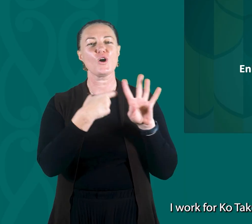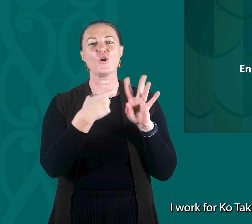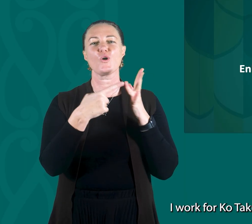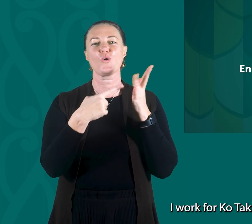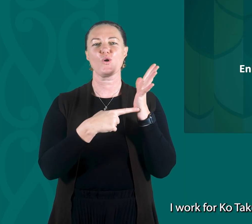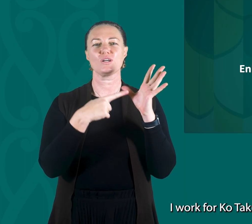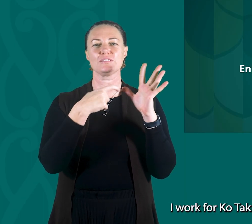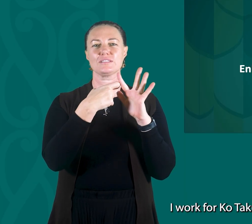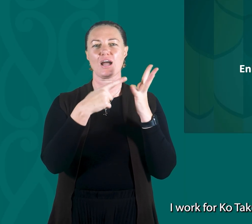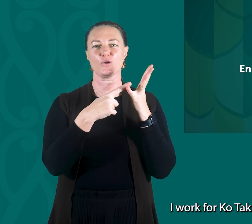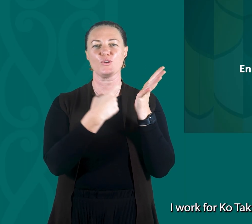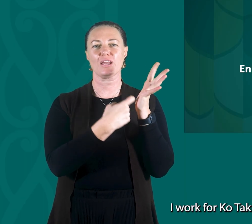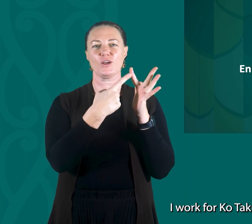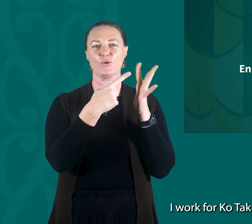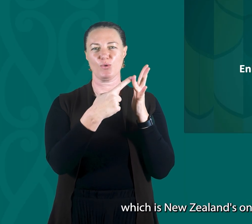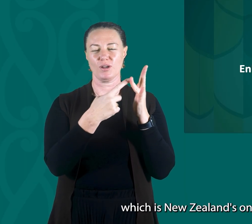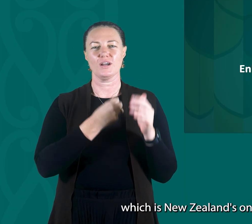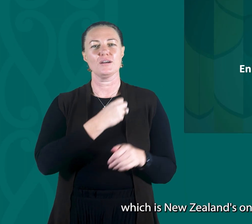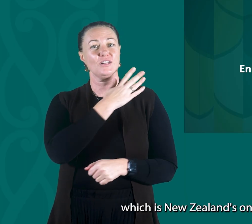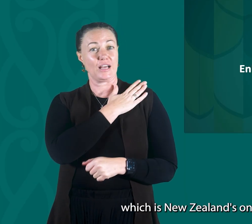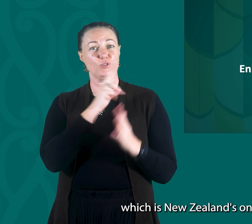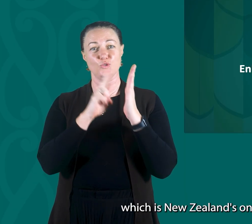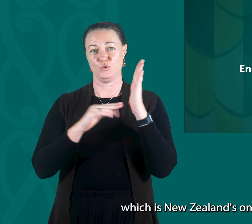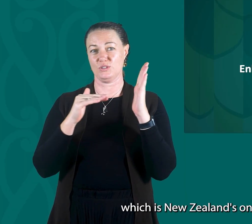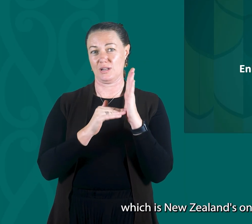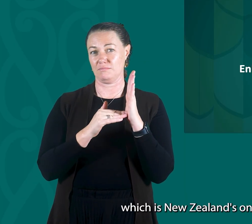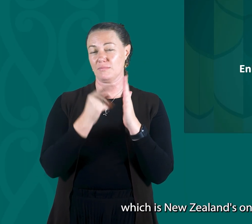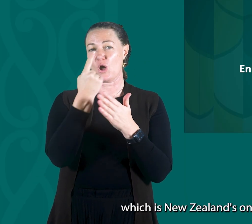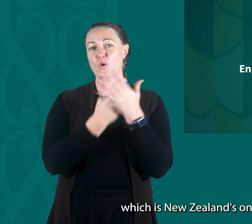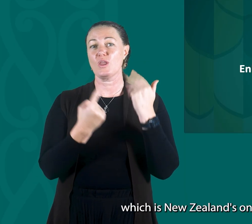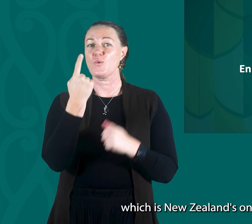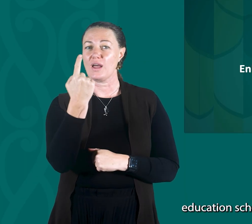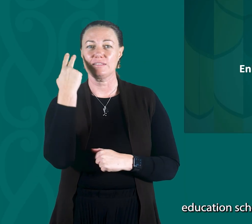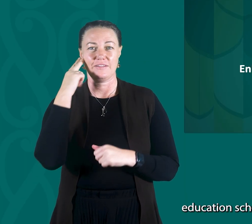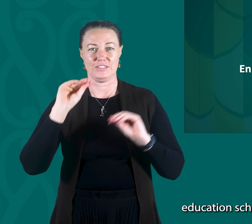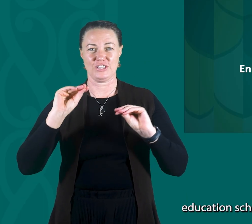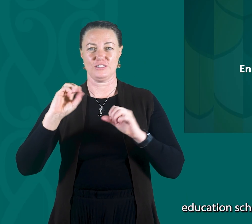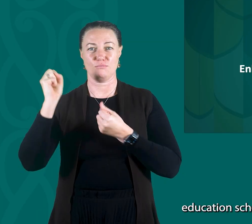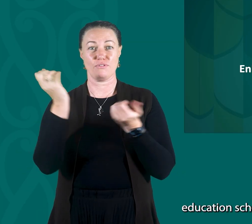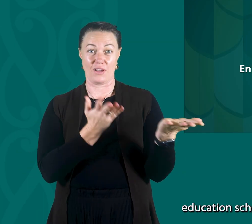I work for Ko Takareo, which is New Zealand's only national deaf education school.